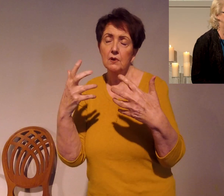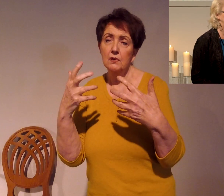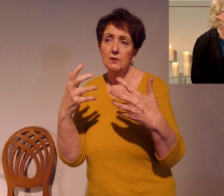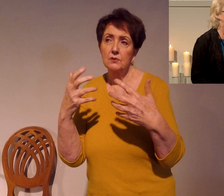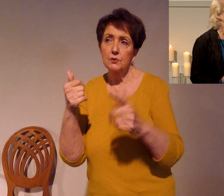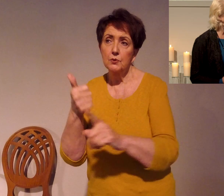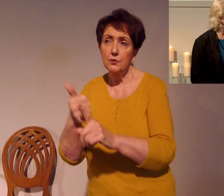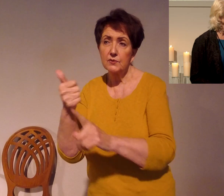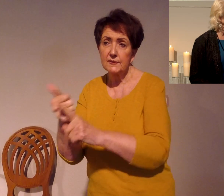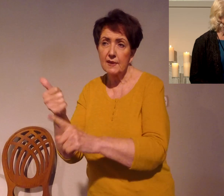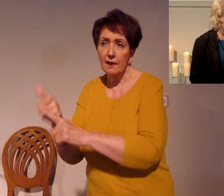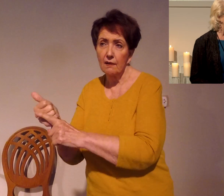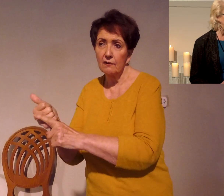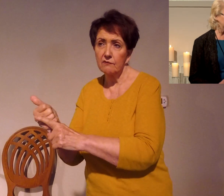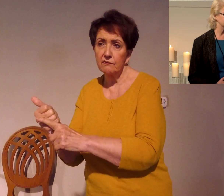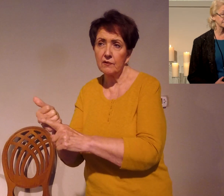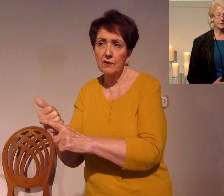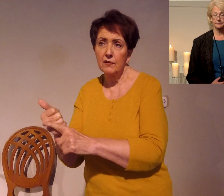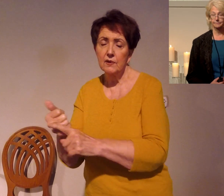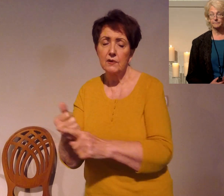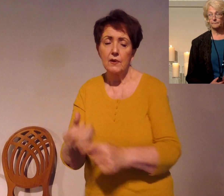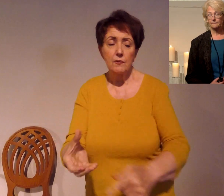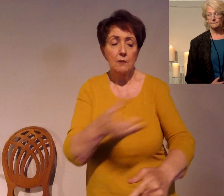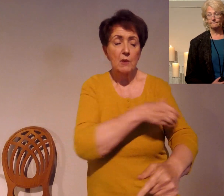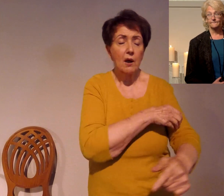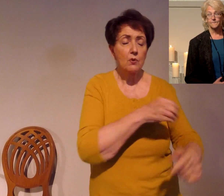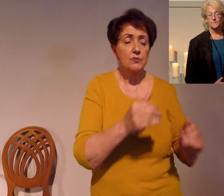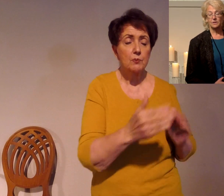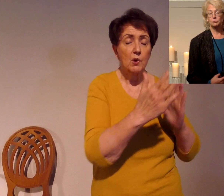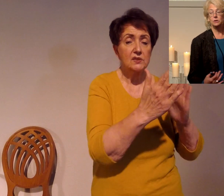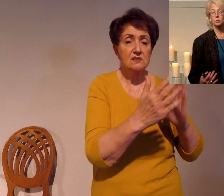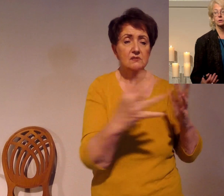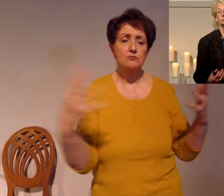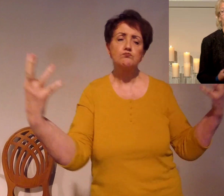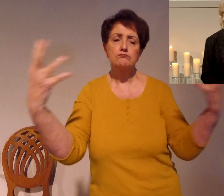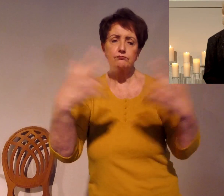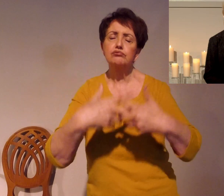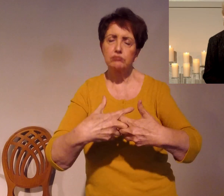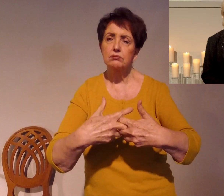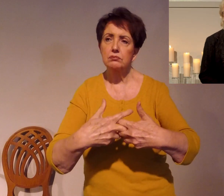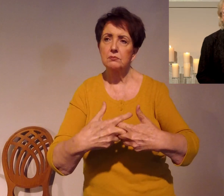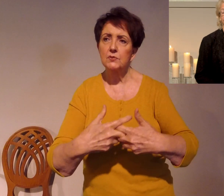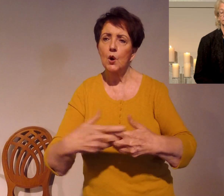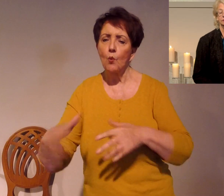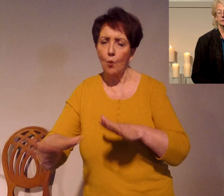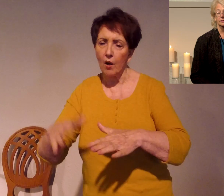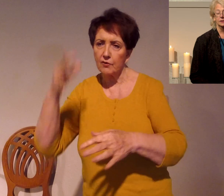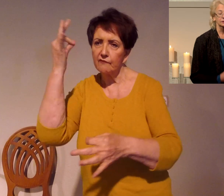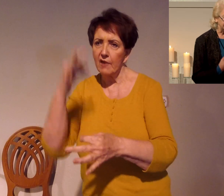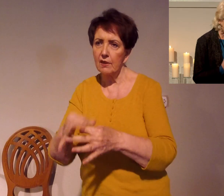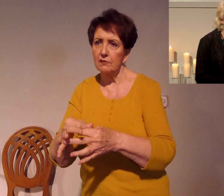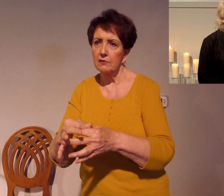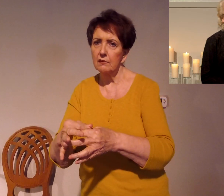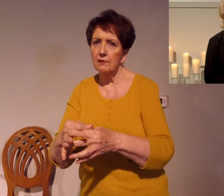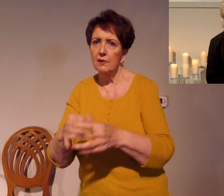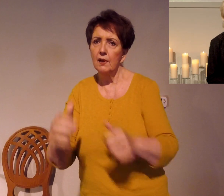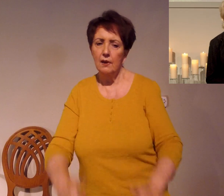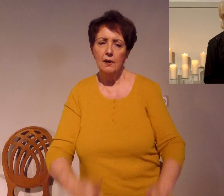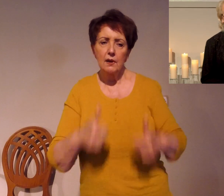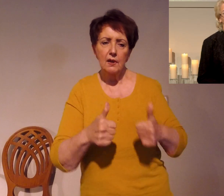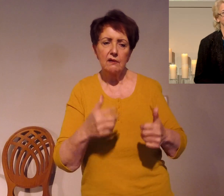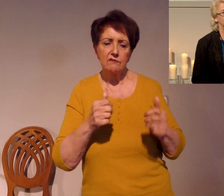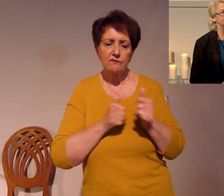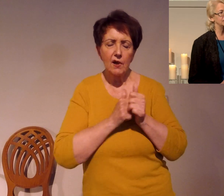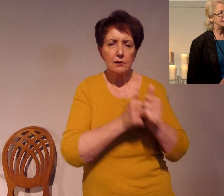with the infinite power and presence. If we will walk our faith, live in accordance